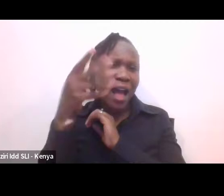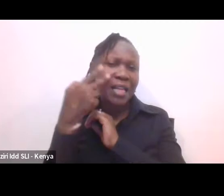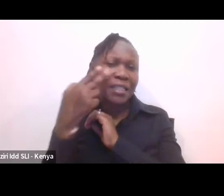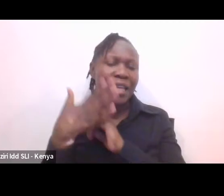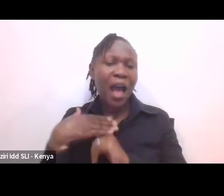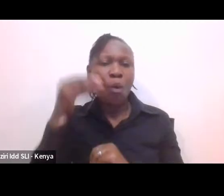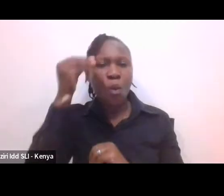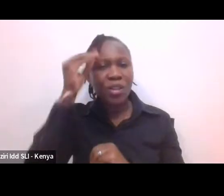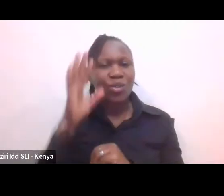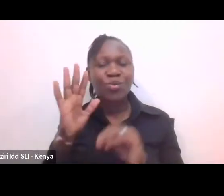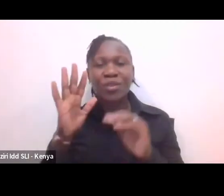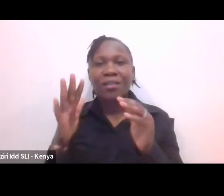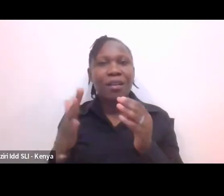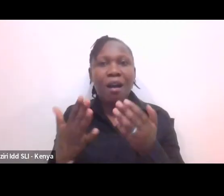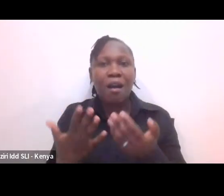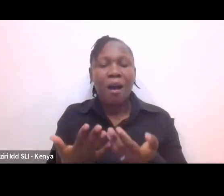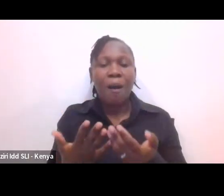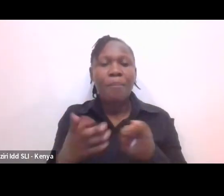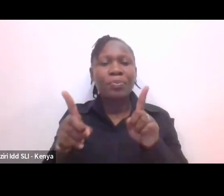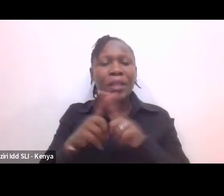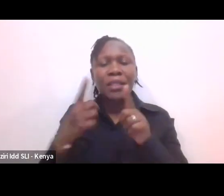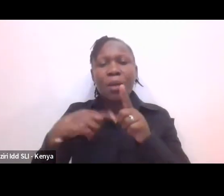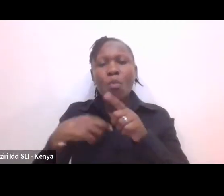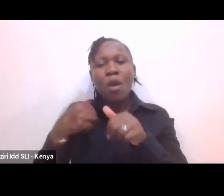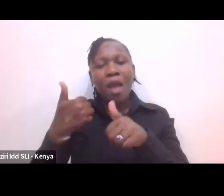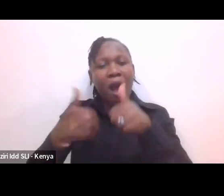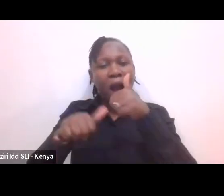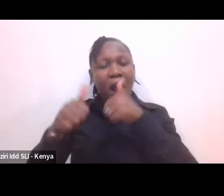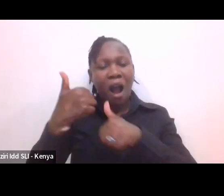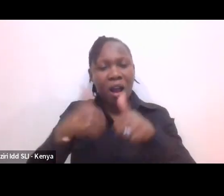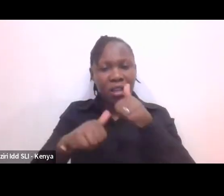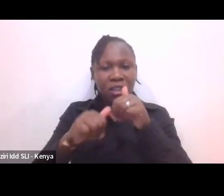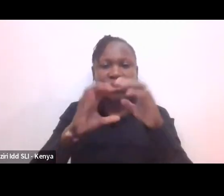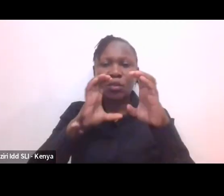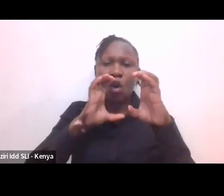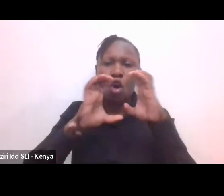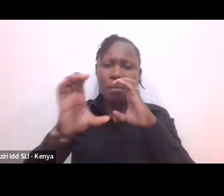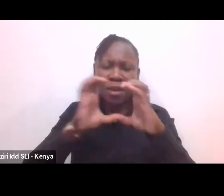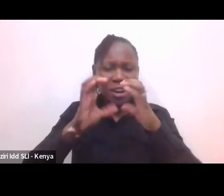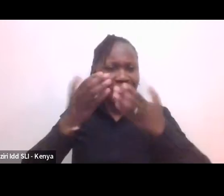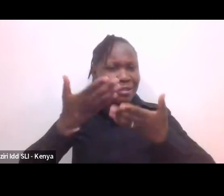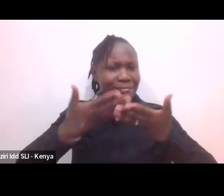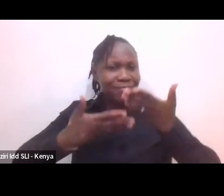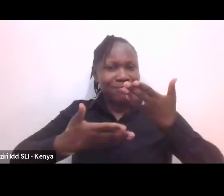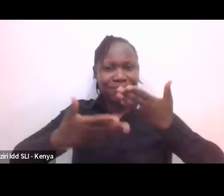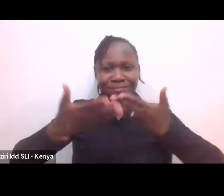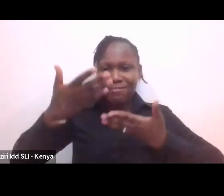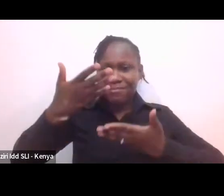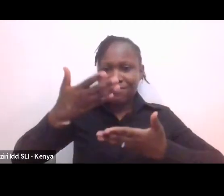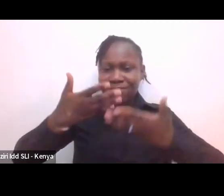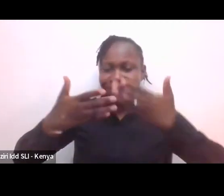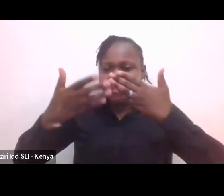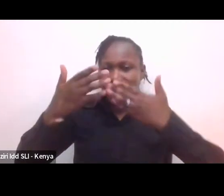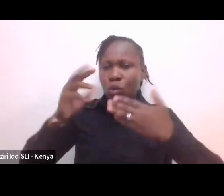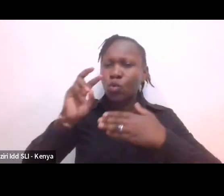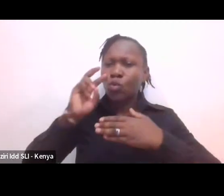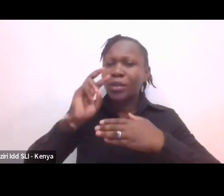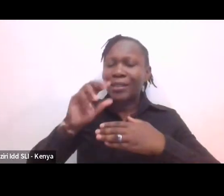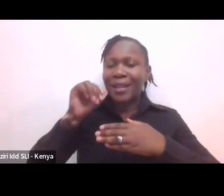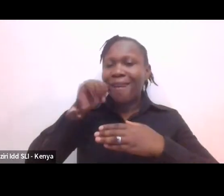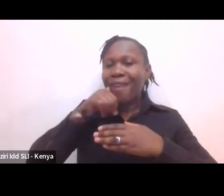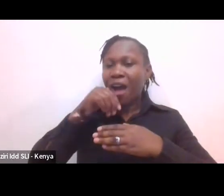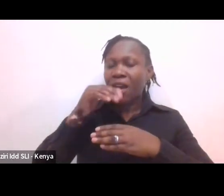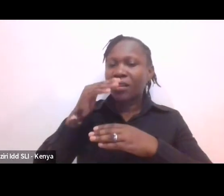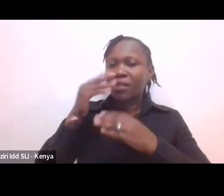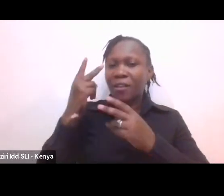must actively communicate to them that long, constructive view. So now there are 3,